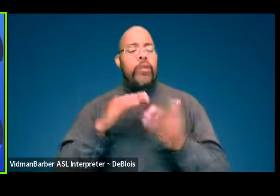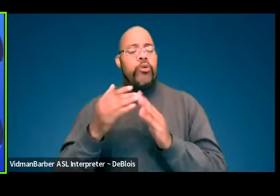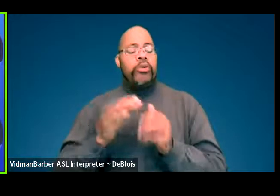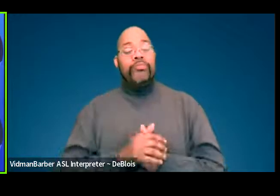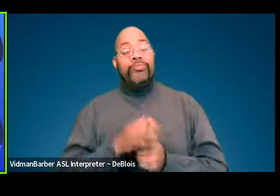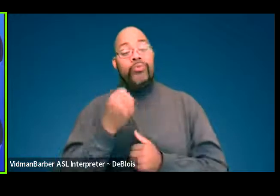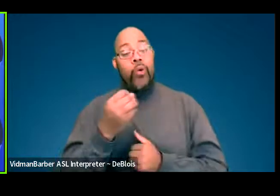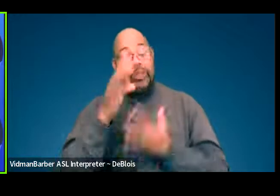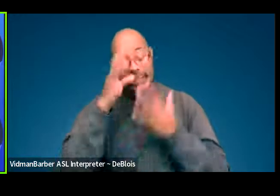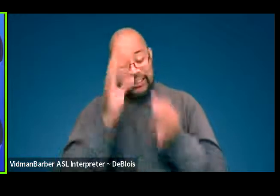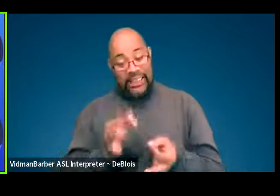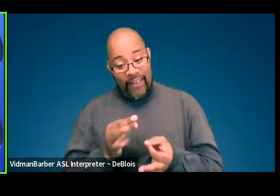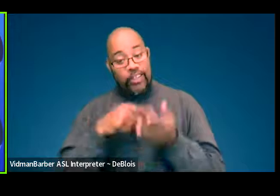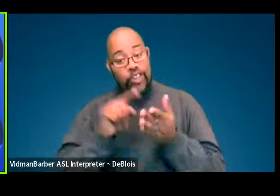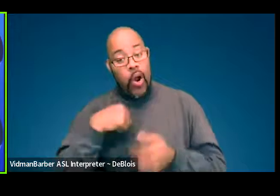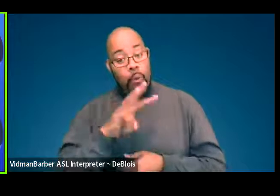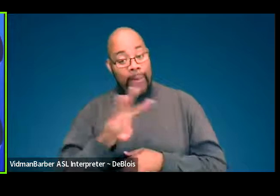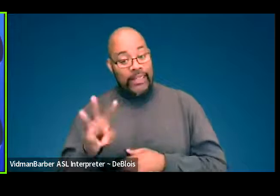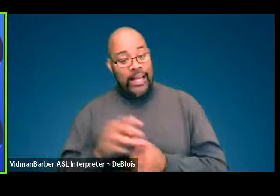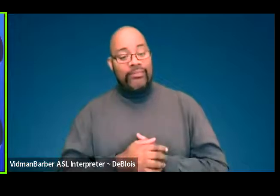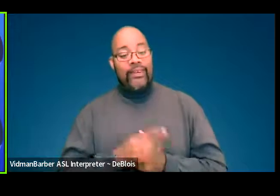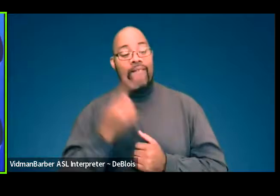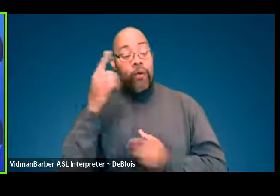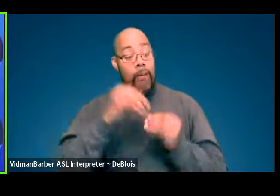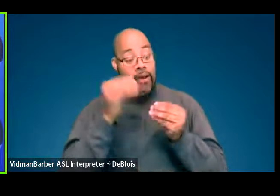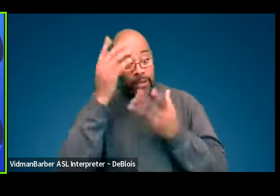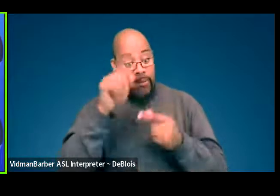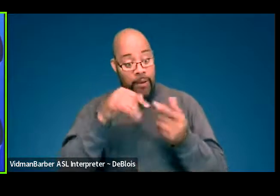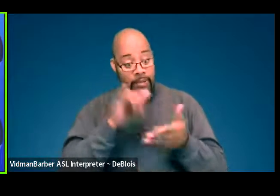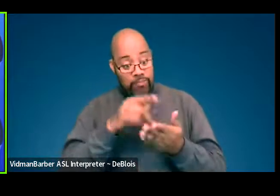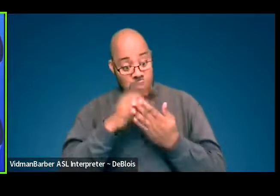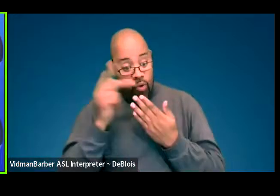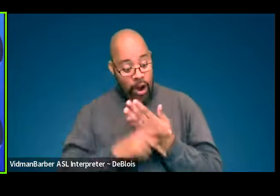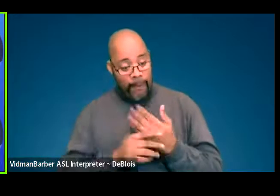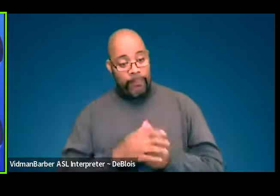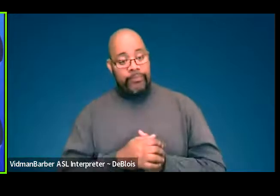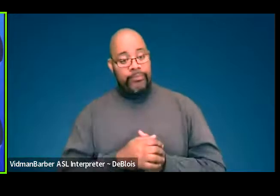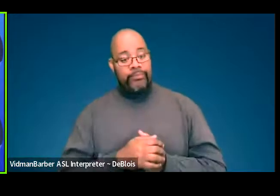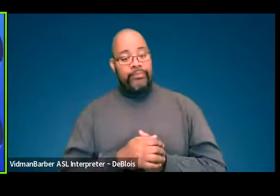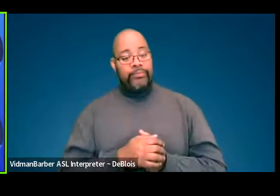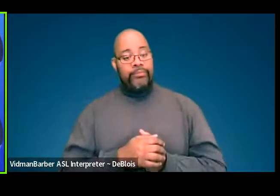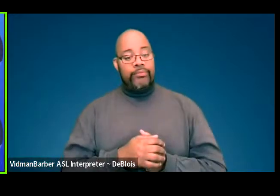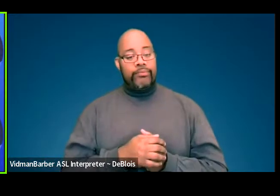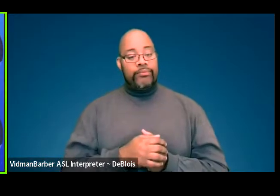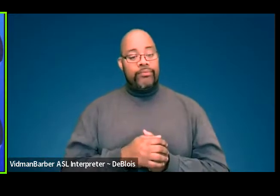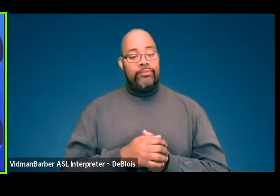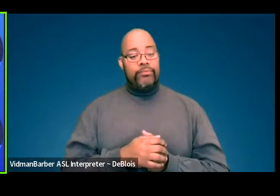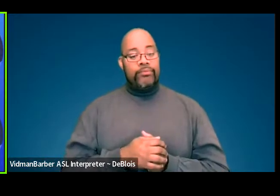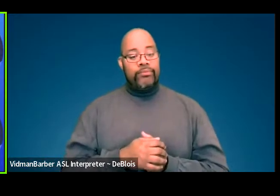So definitely check out our website for more information about the program.